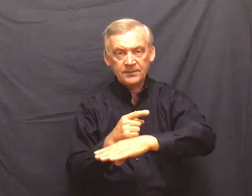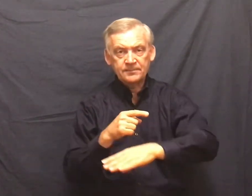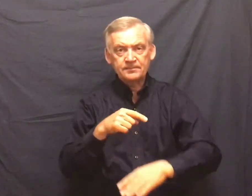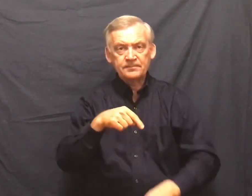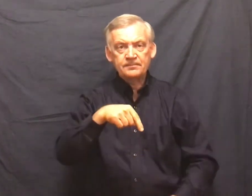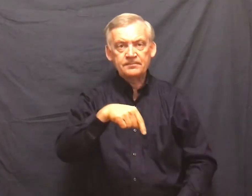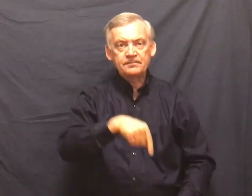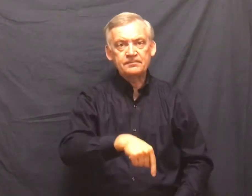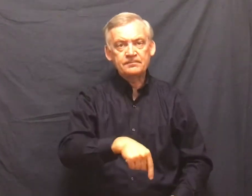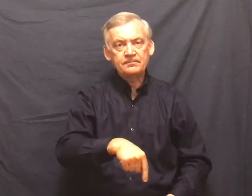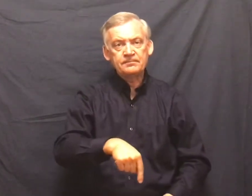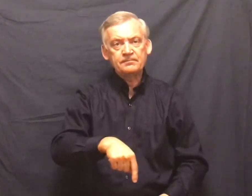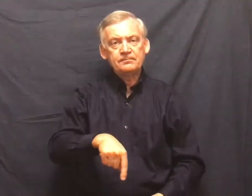shallows.